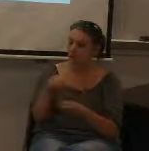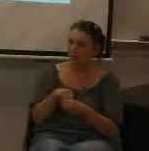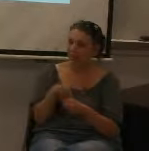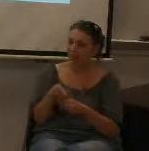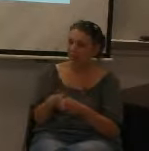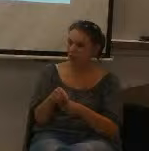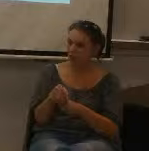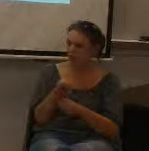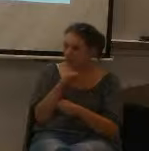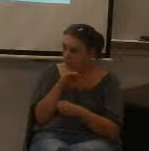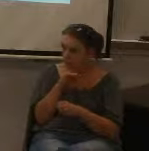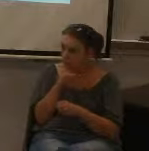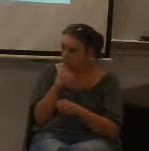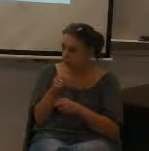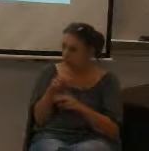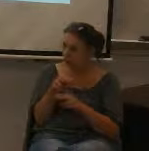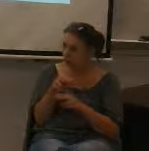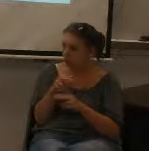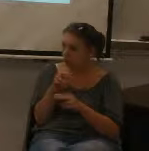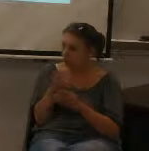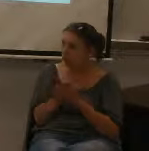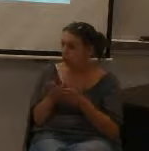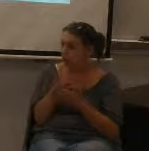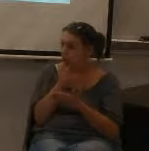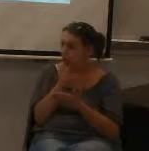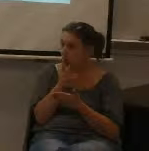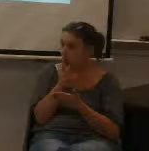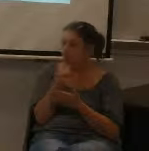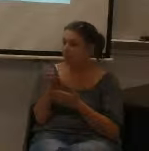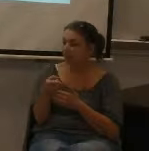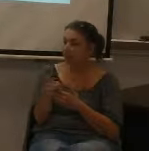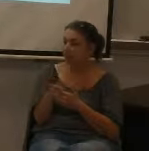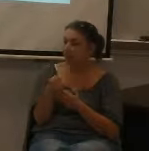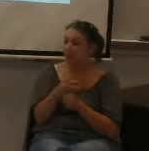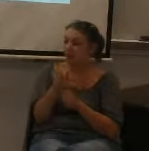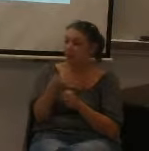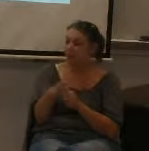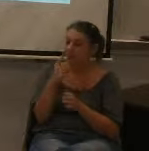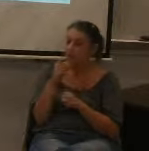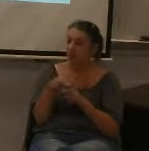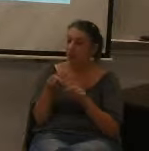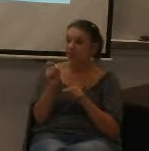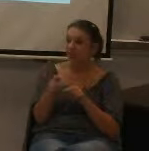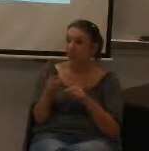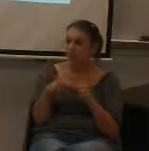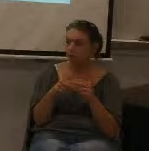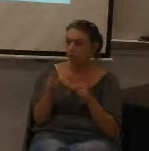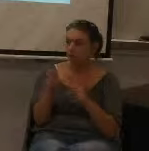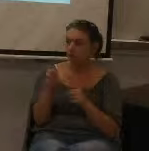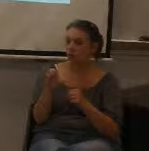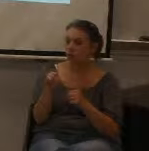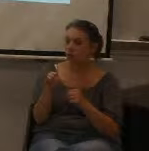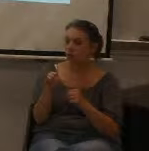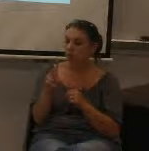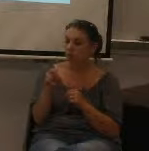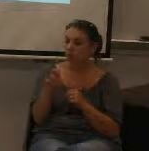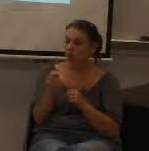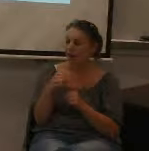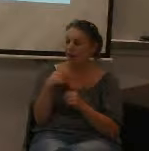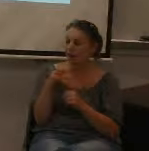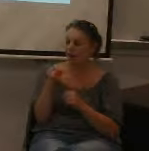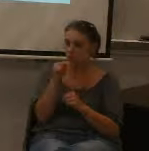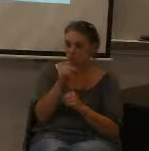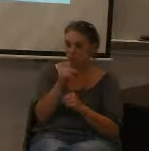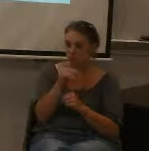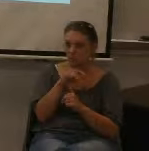of salt contamination, and they've had to make up for that by building a reservoir, which has nutrient pollution problems